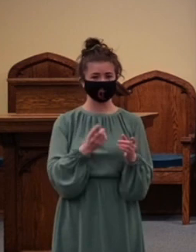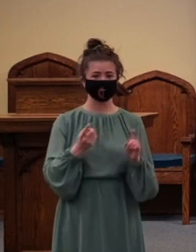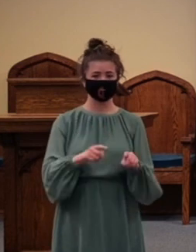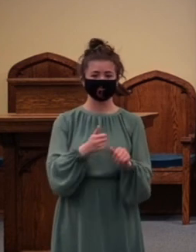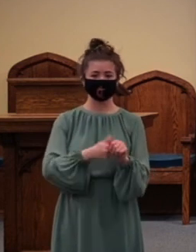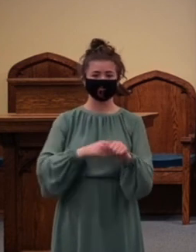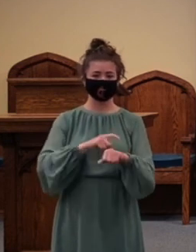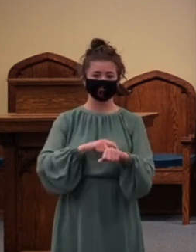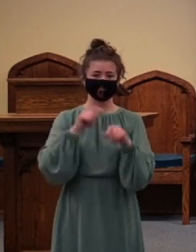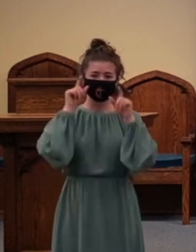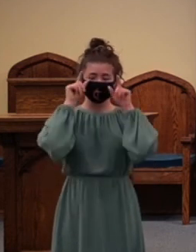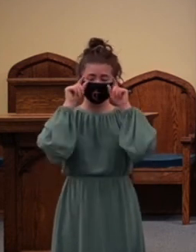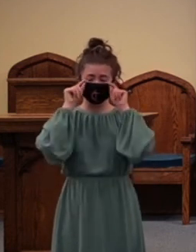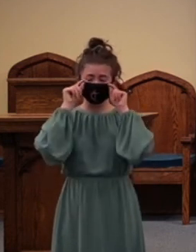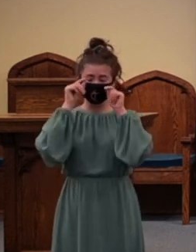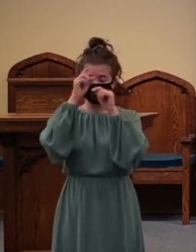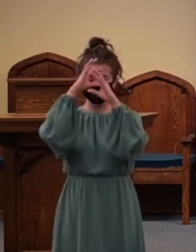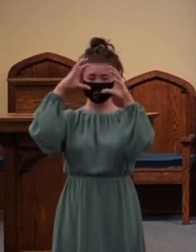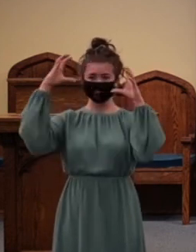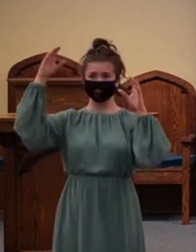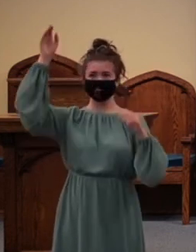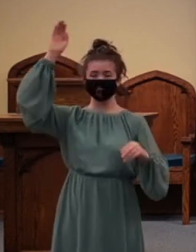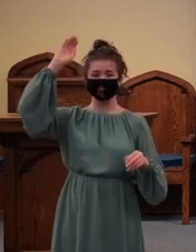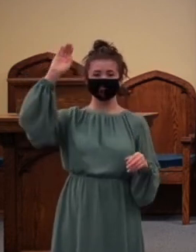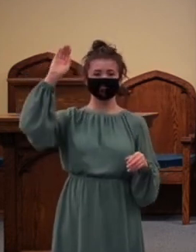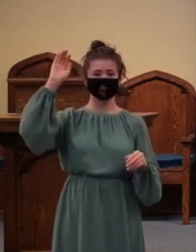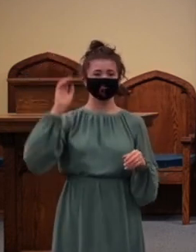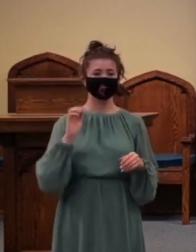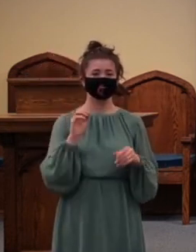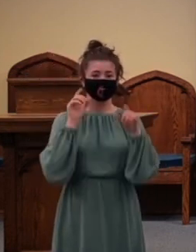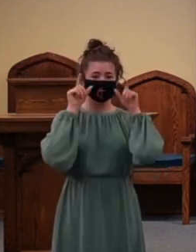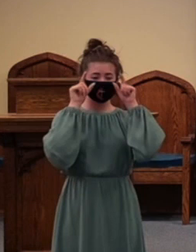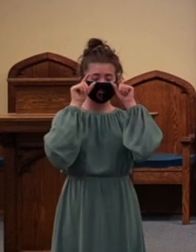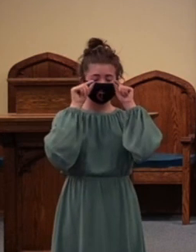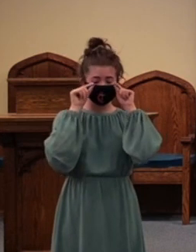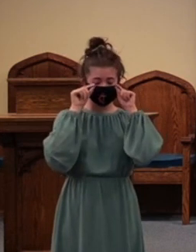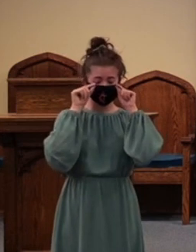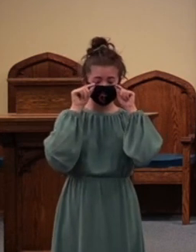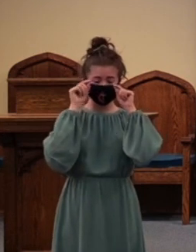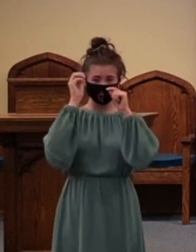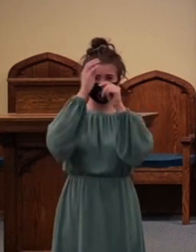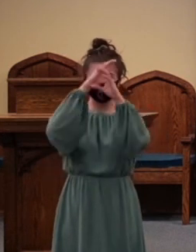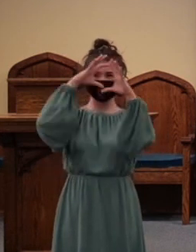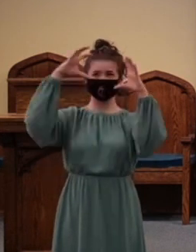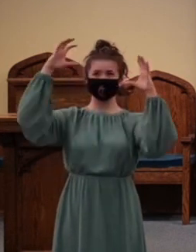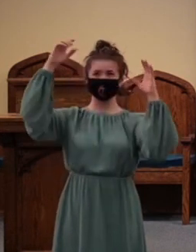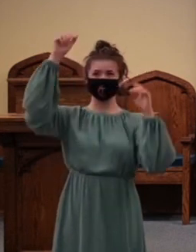our eyes and imagine God, every time we close our eyes and